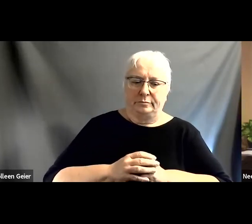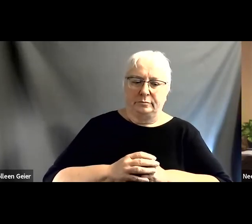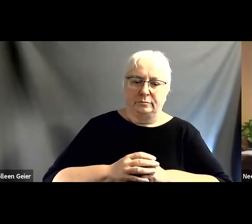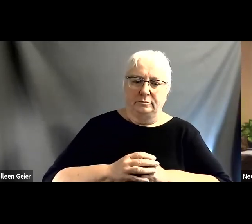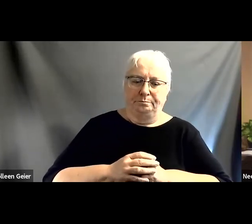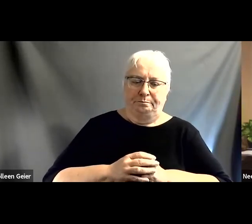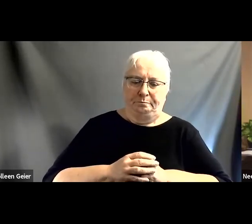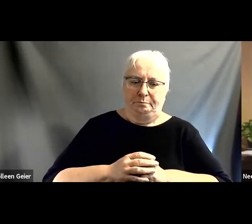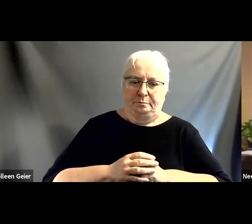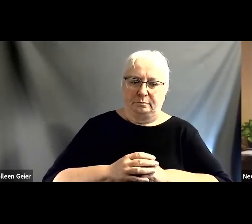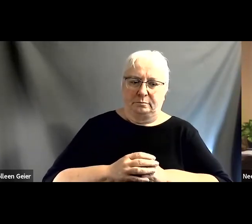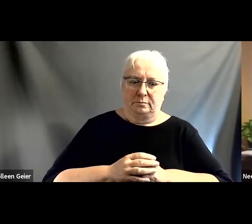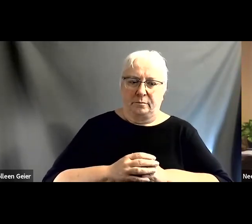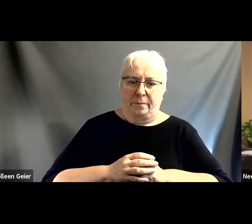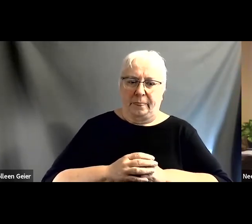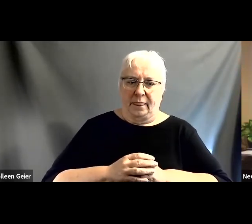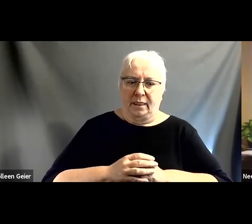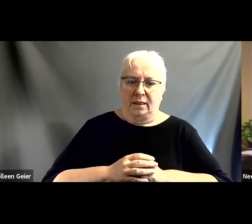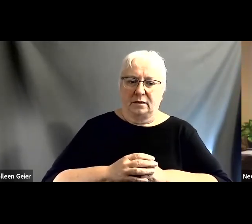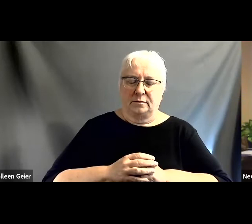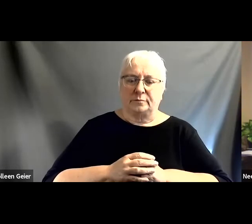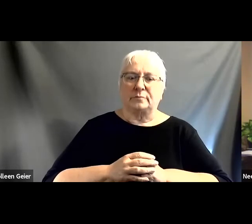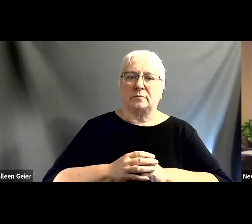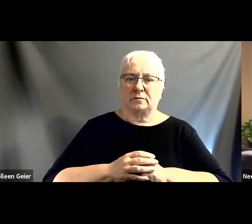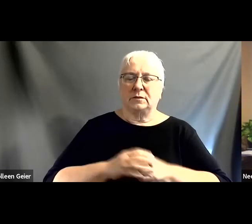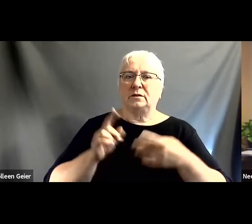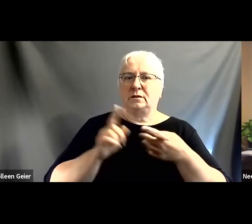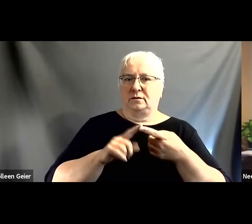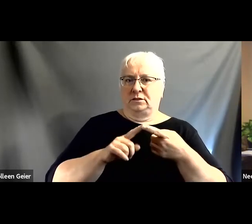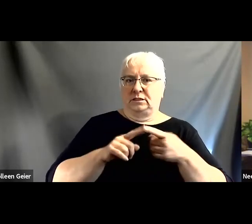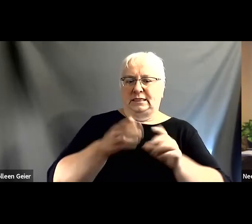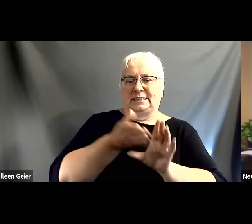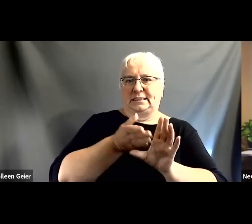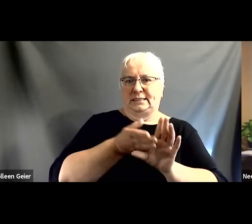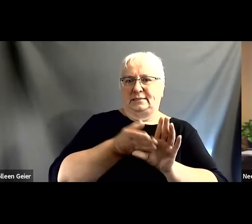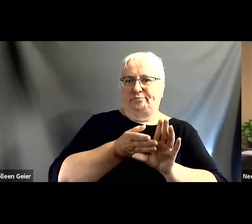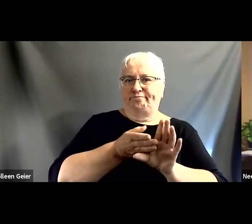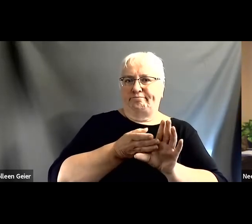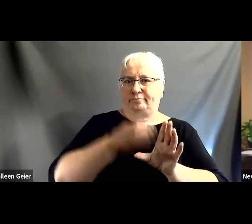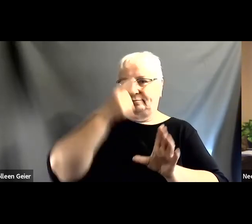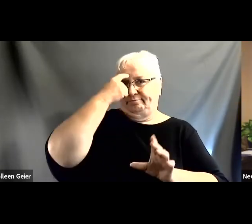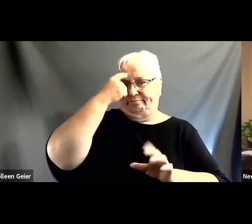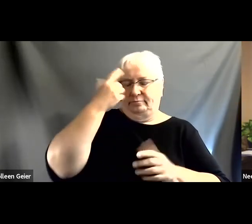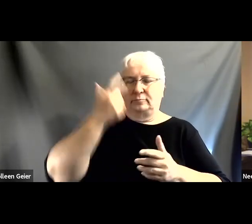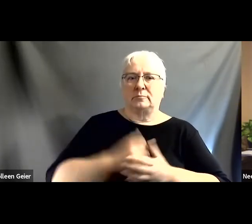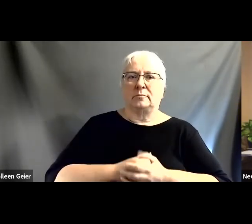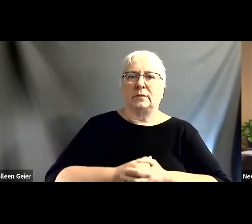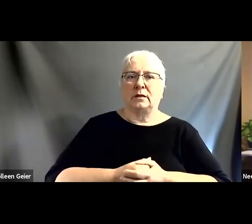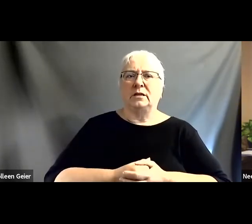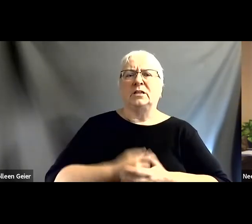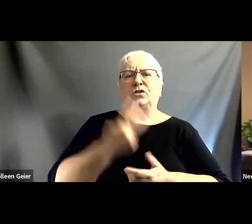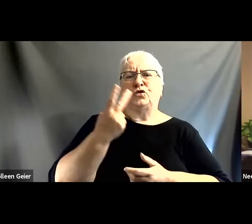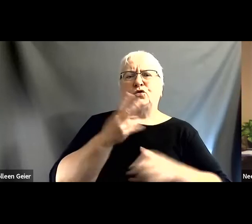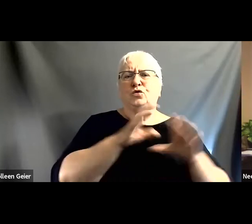that sets up the way we look at disability. The first one is psychological. And within psychological, there are two